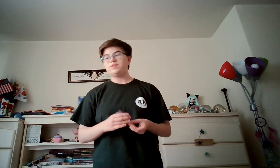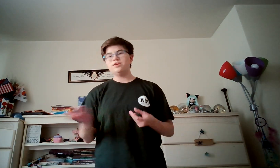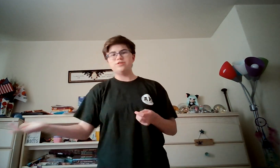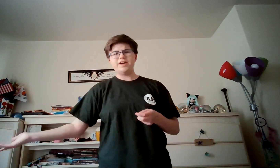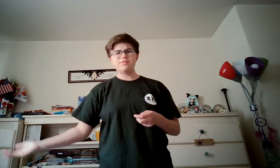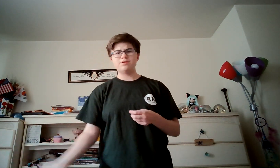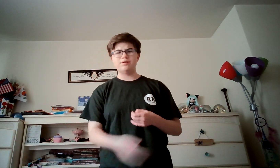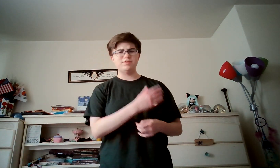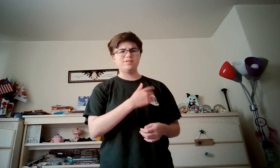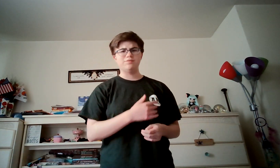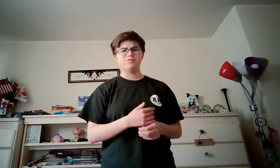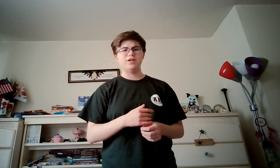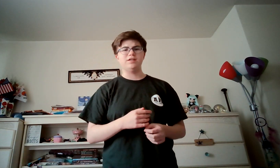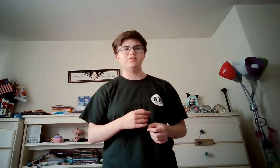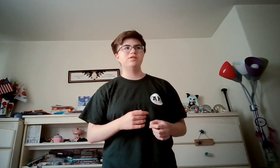So I asked my mom. She said it was fine.